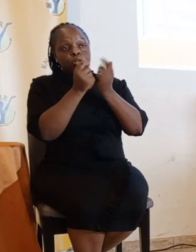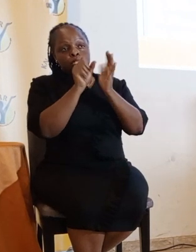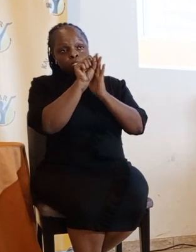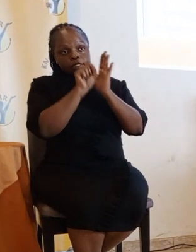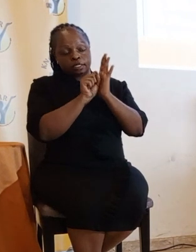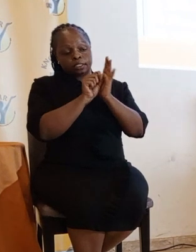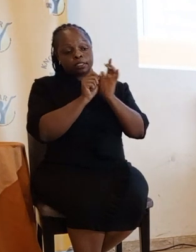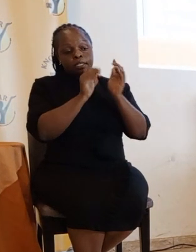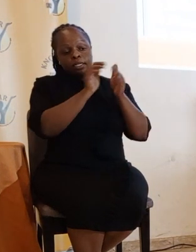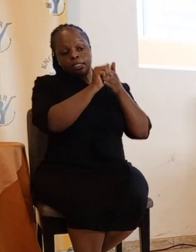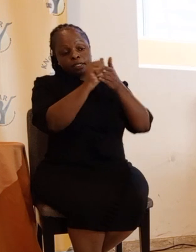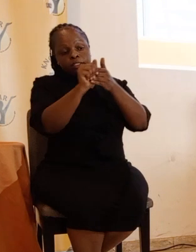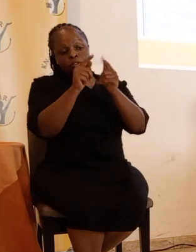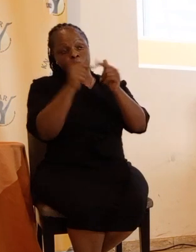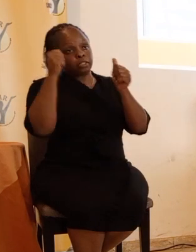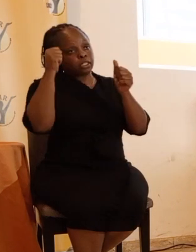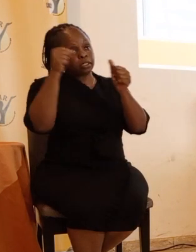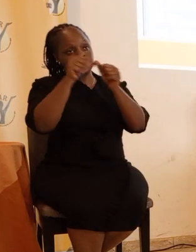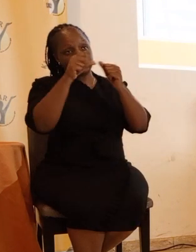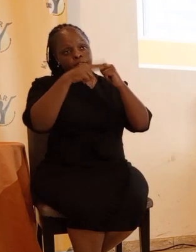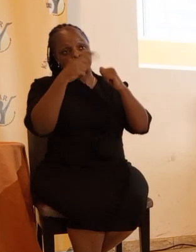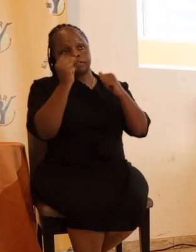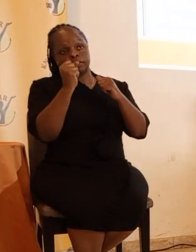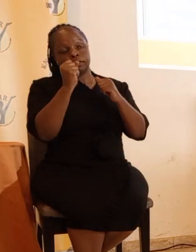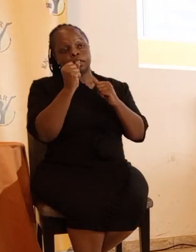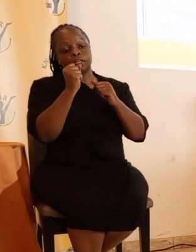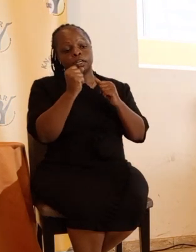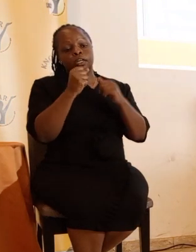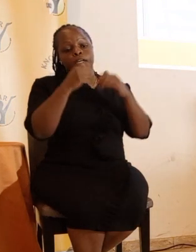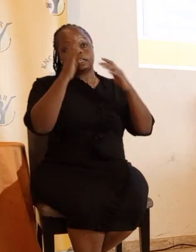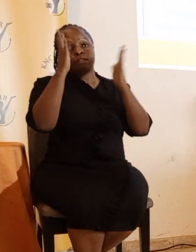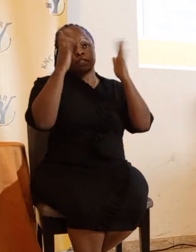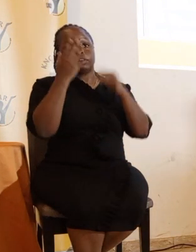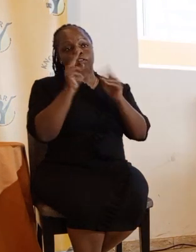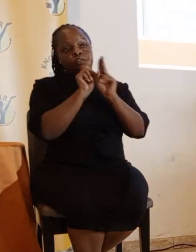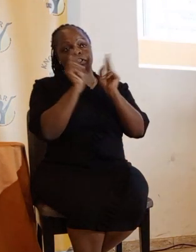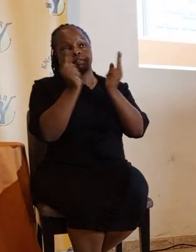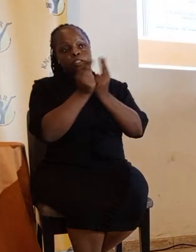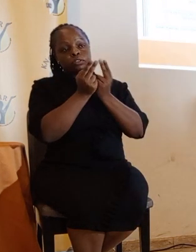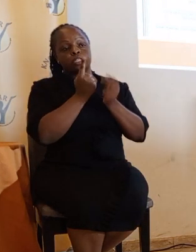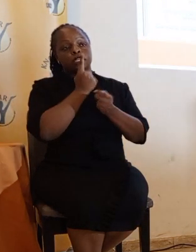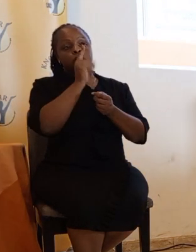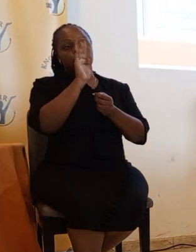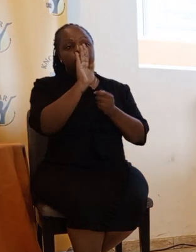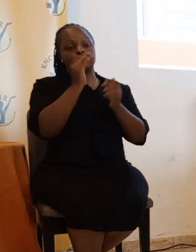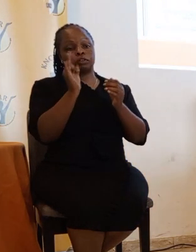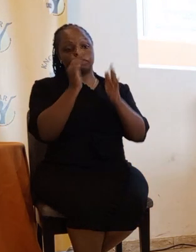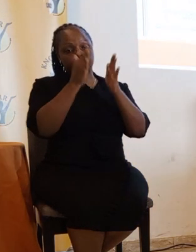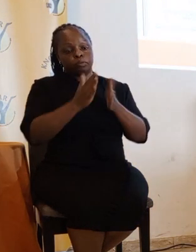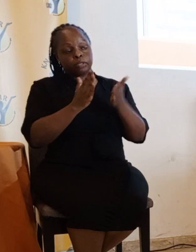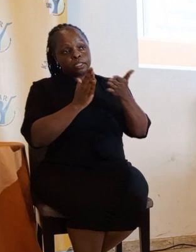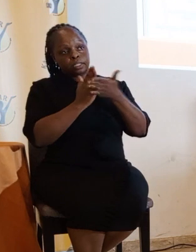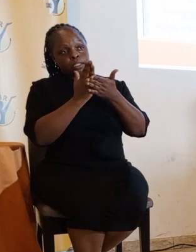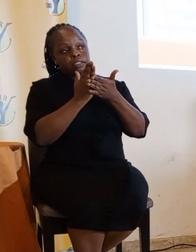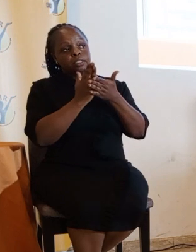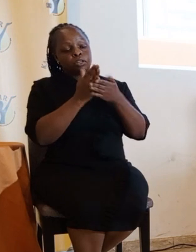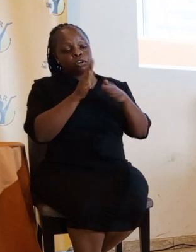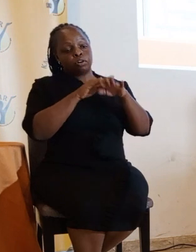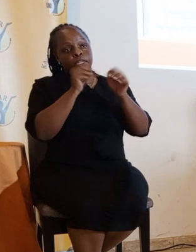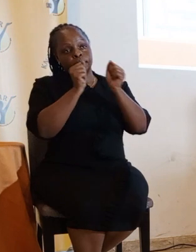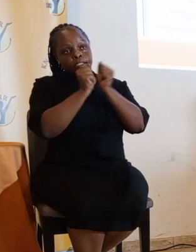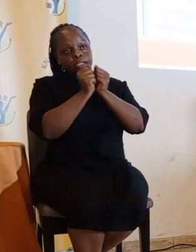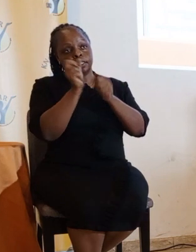towards commemorating the 75th anniversary of the Universal Declaration of Human Rights on 10th of